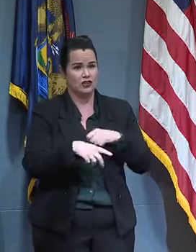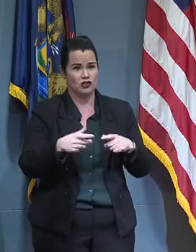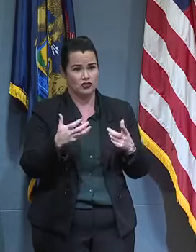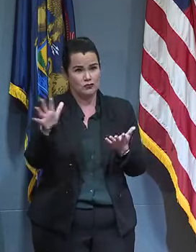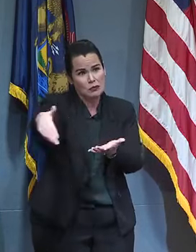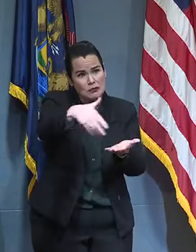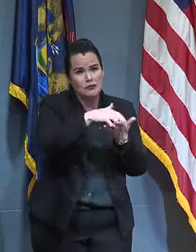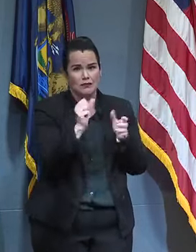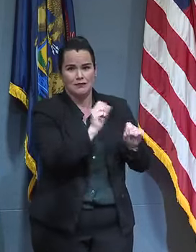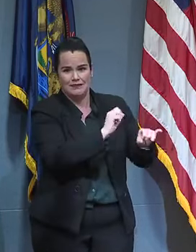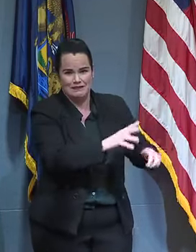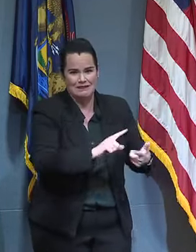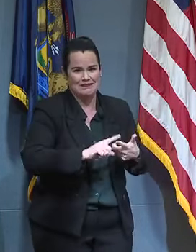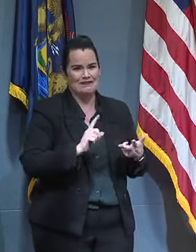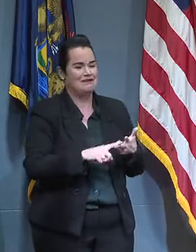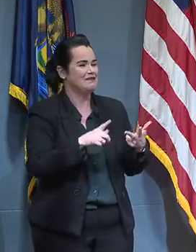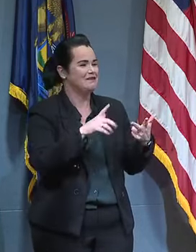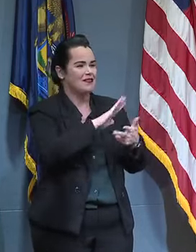is inclusive of all.